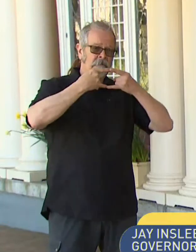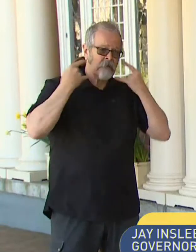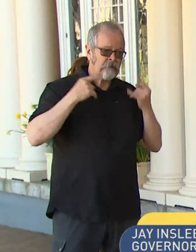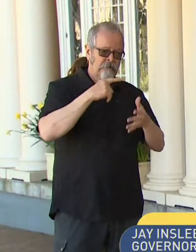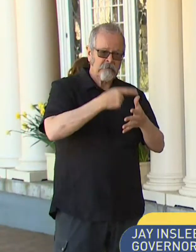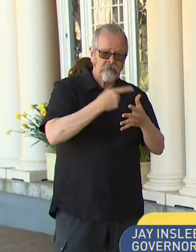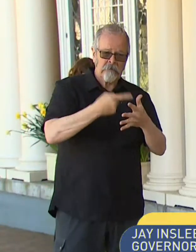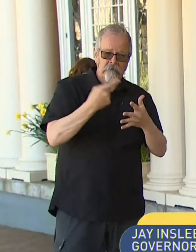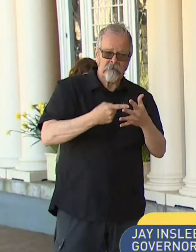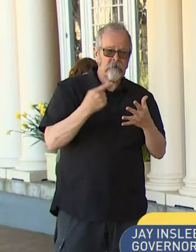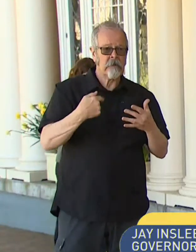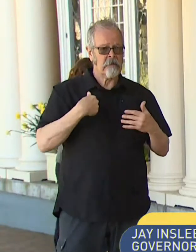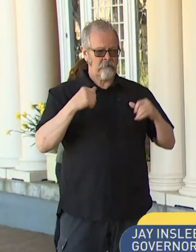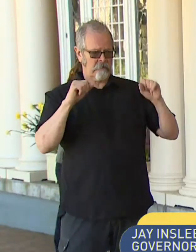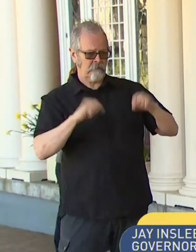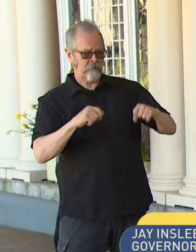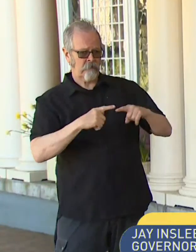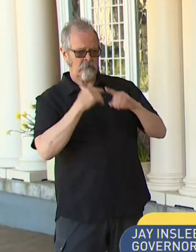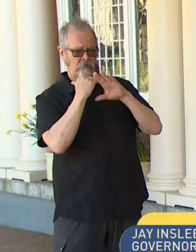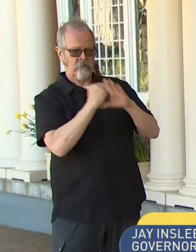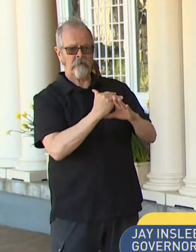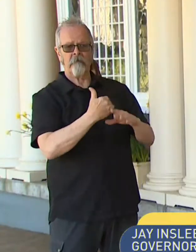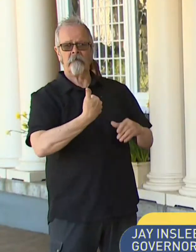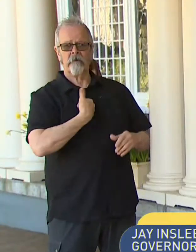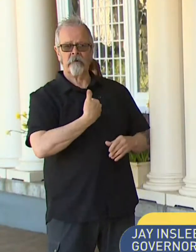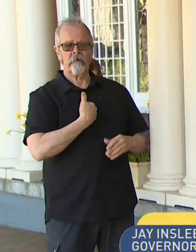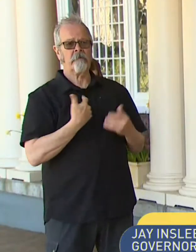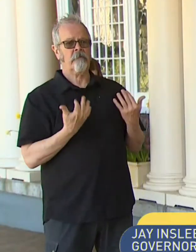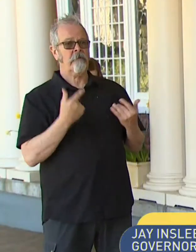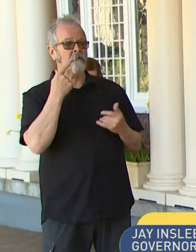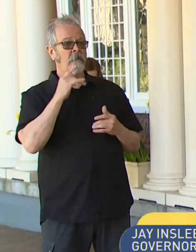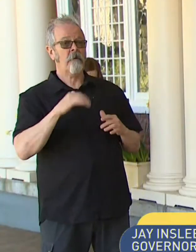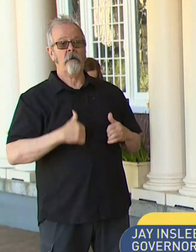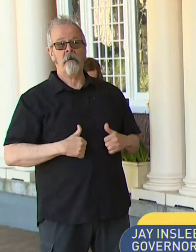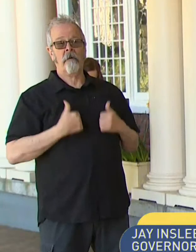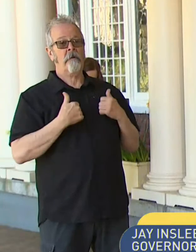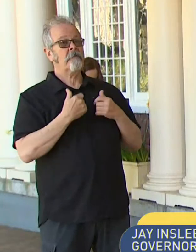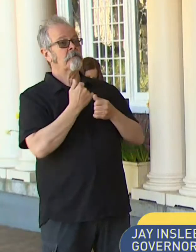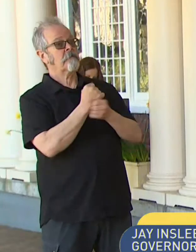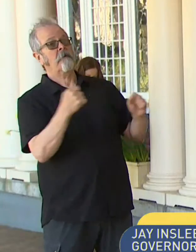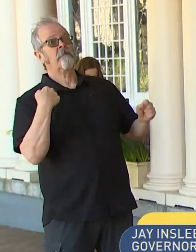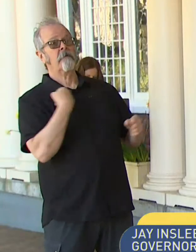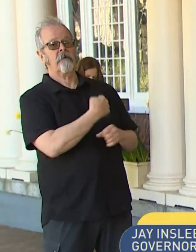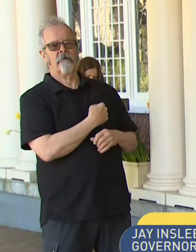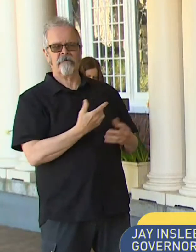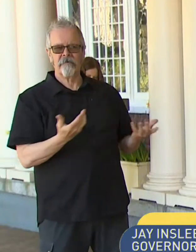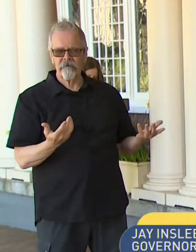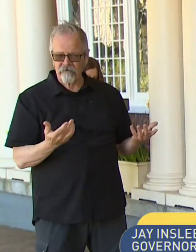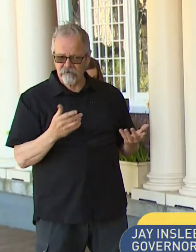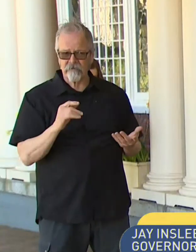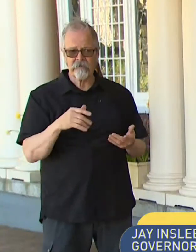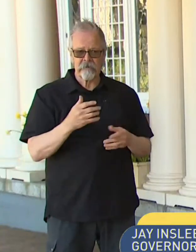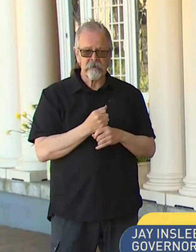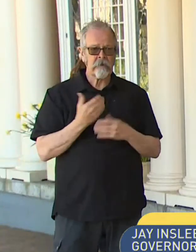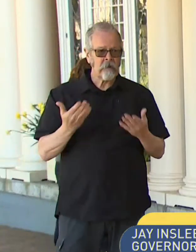the capability of protecting ourselves, waiting for that life ring to get here. It's coming here. So protect yourself while you're waiting.